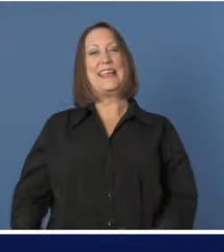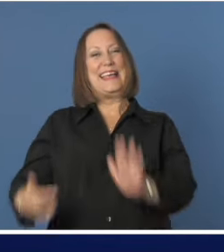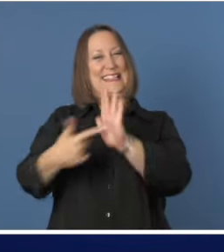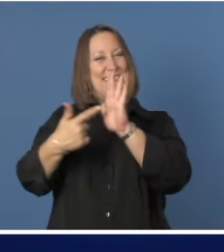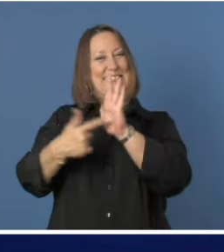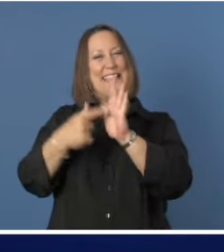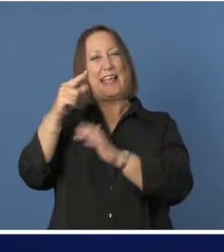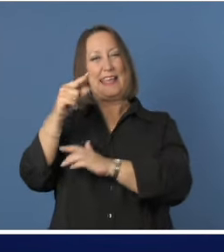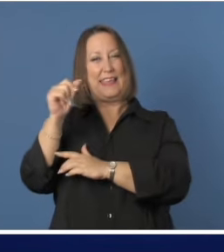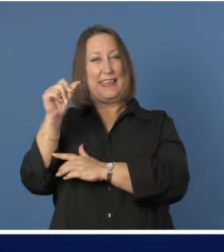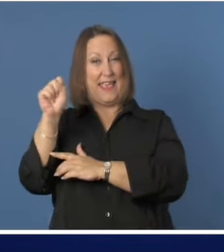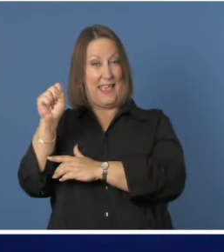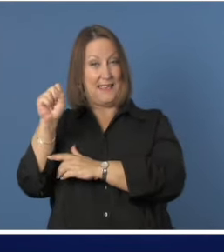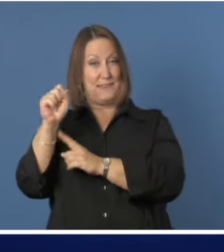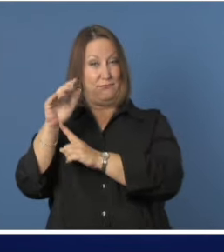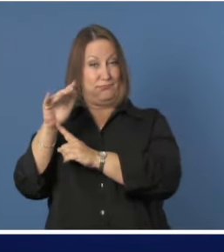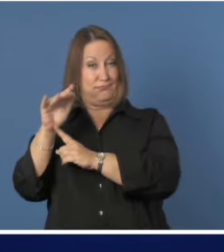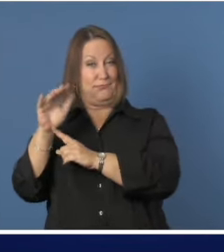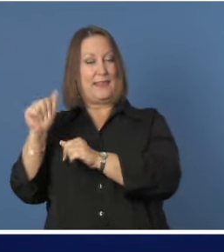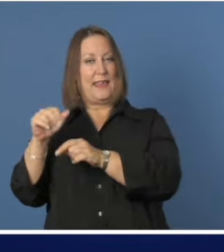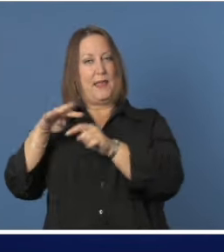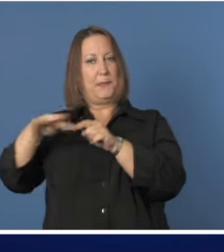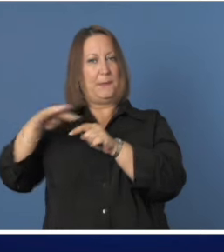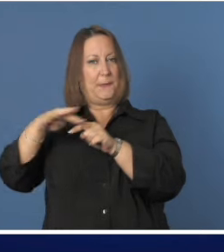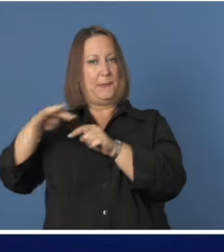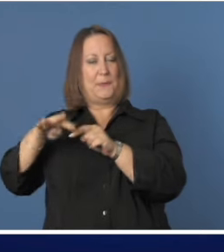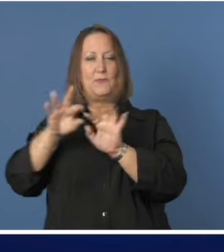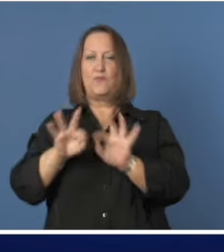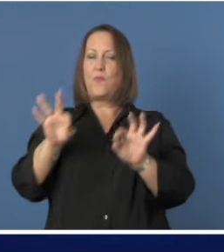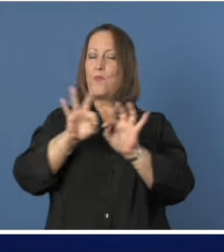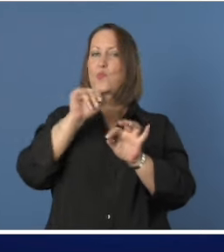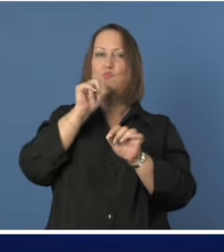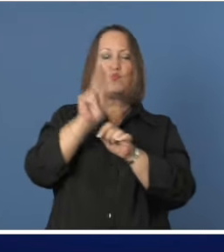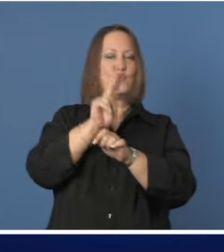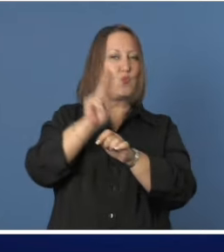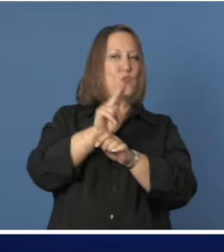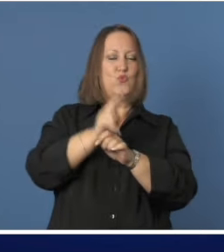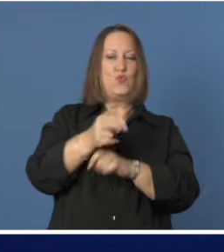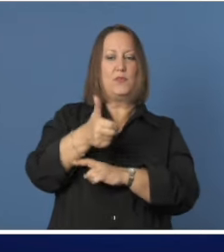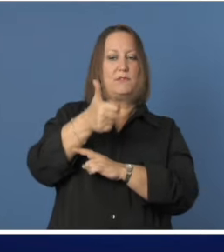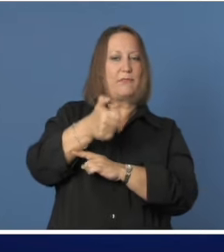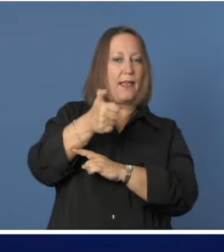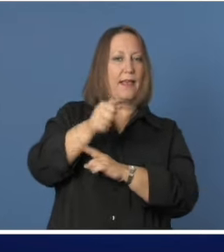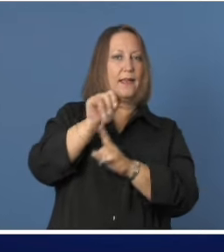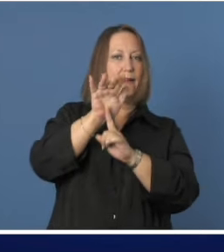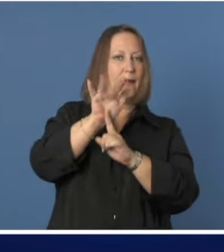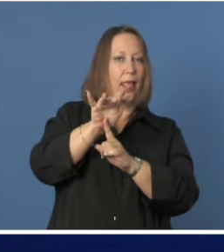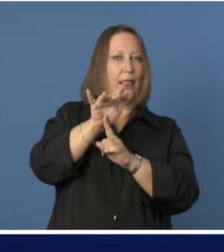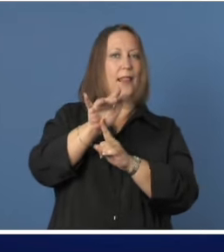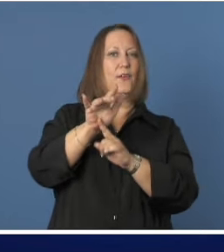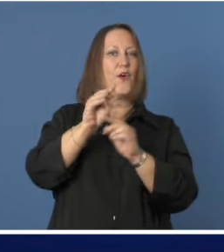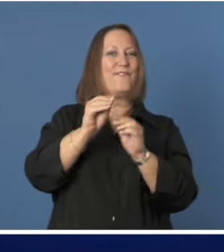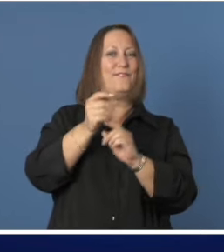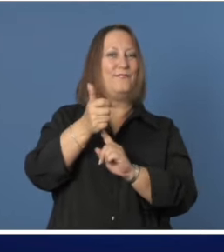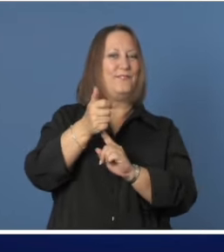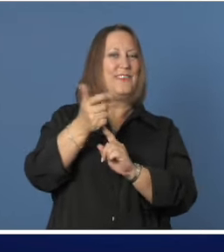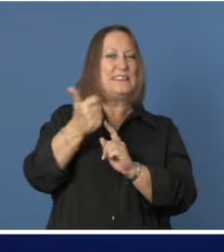Do not use open flame as a light source because of the possibility of escaping gas.